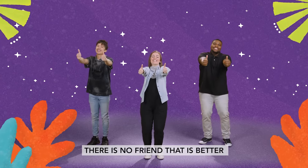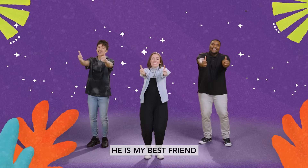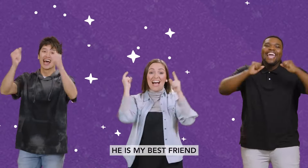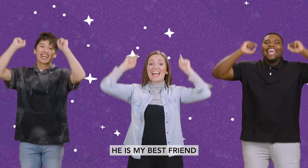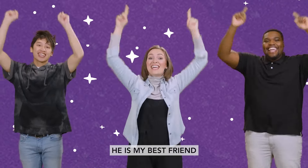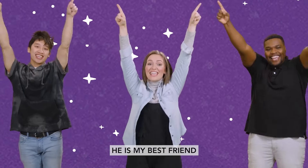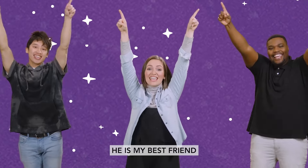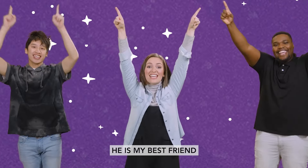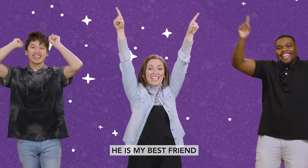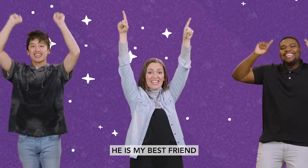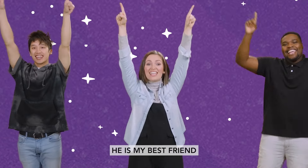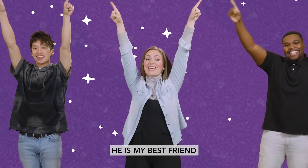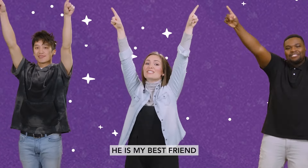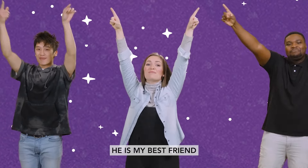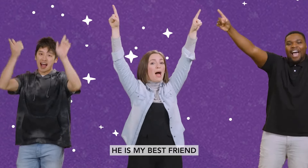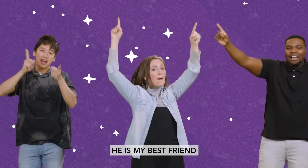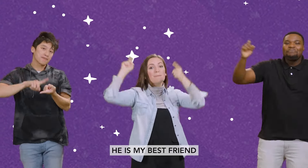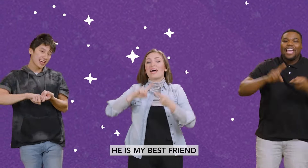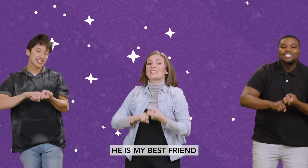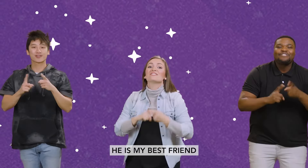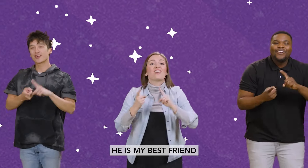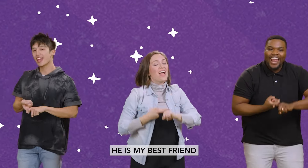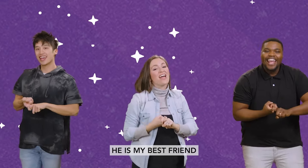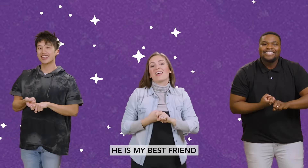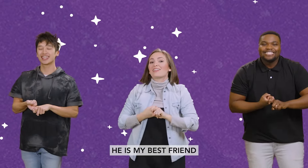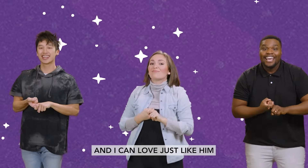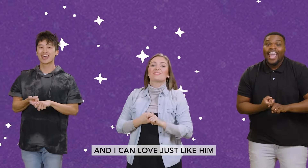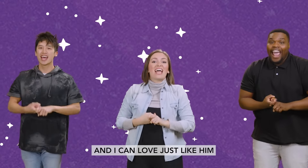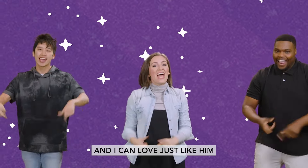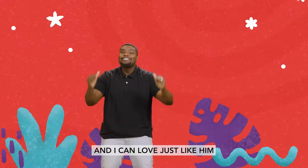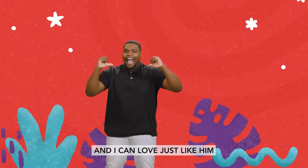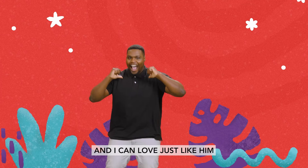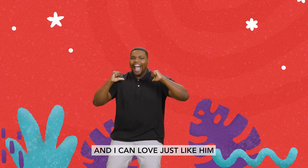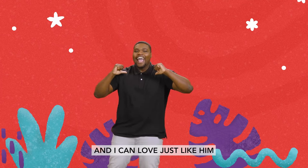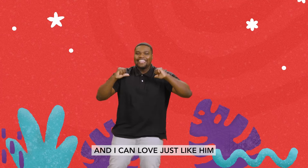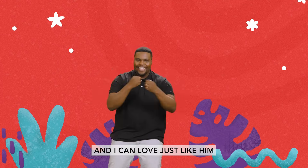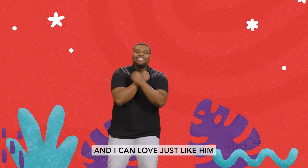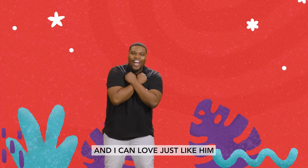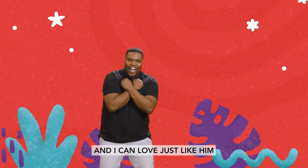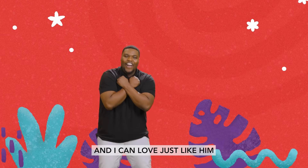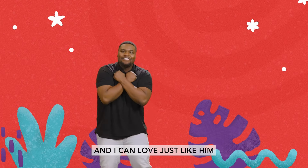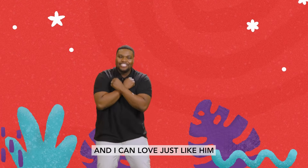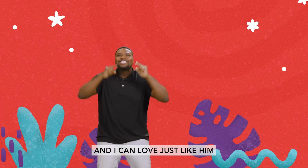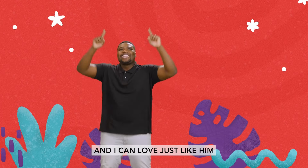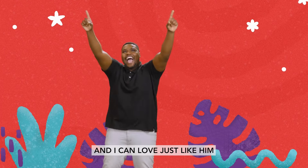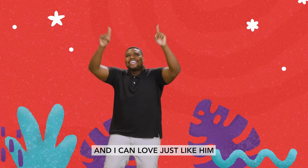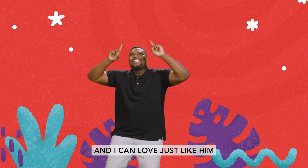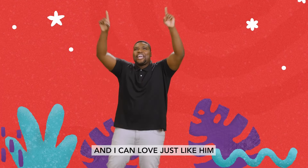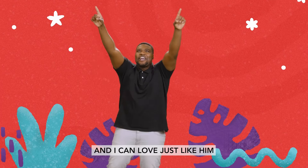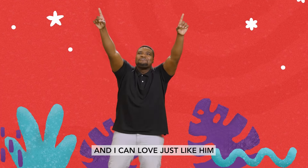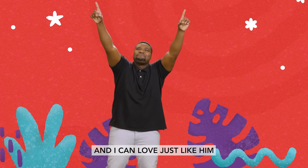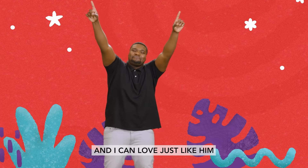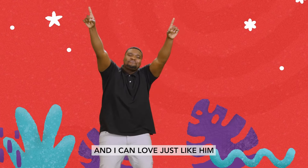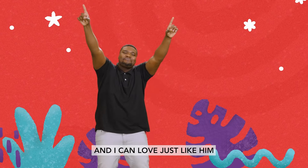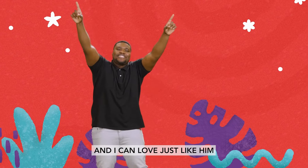Jesus he is my best friend best friend and I can love just like him just like